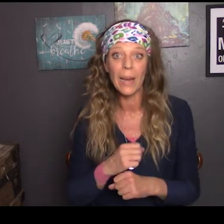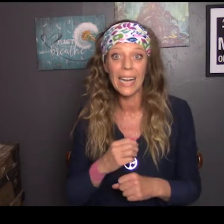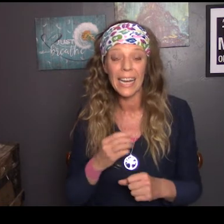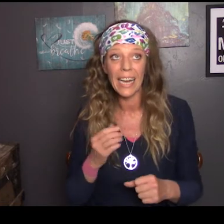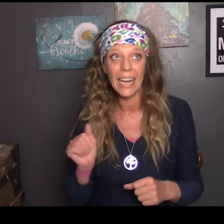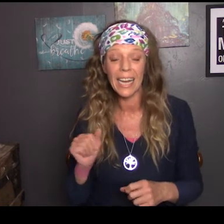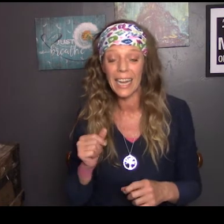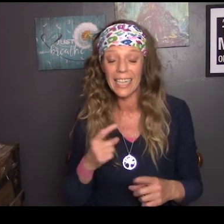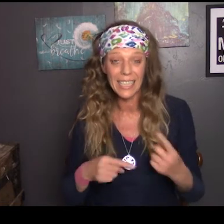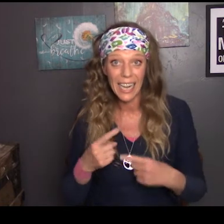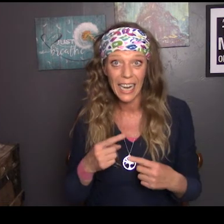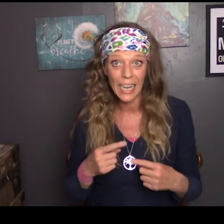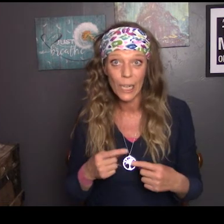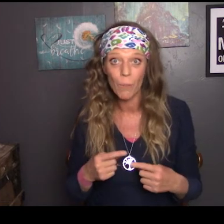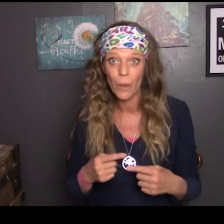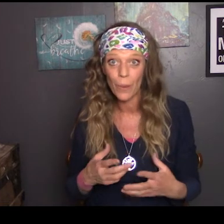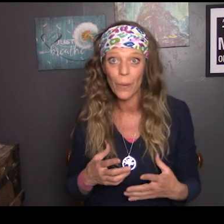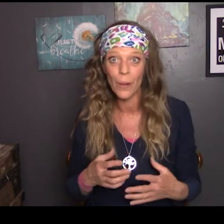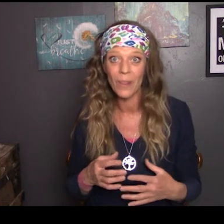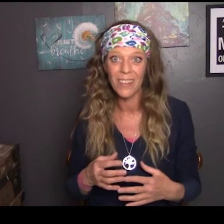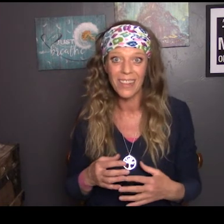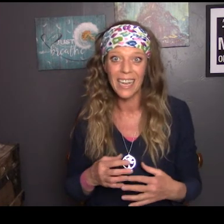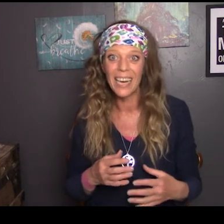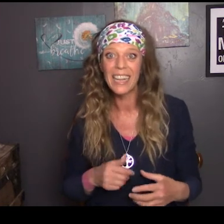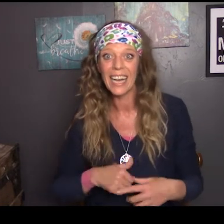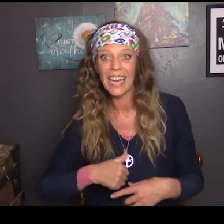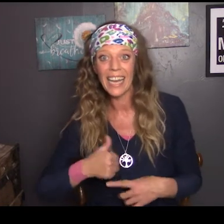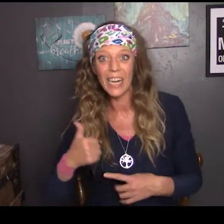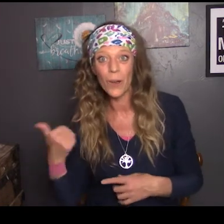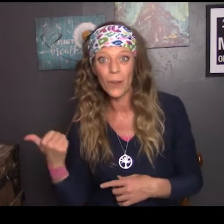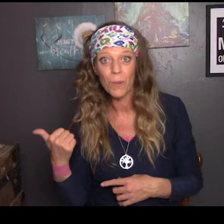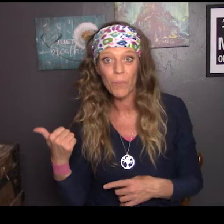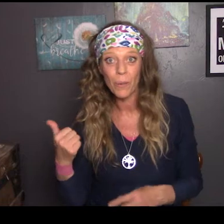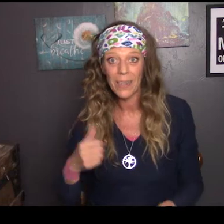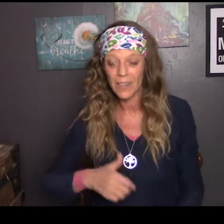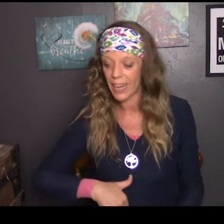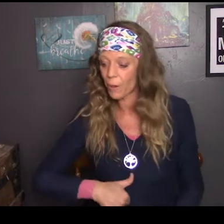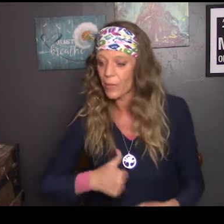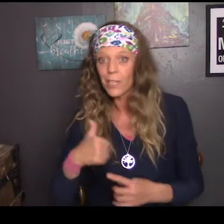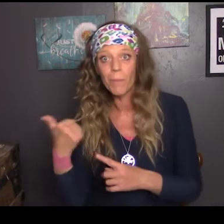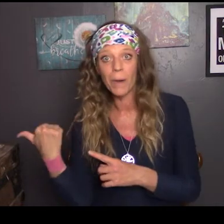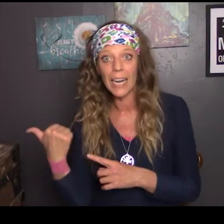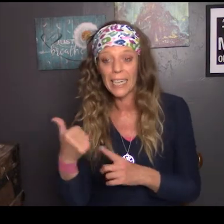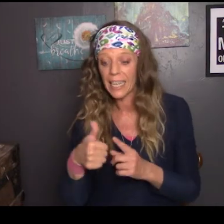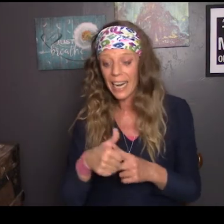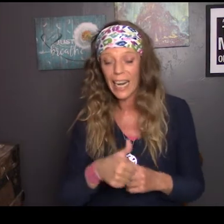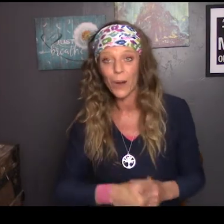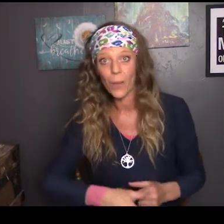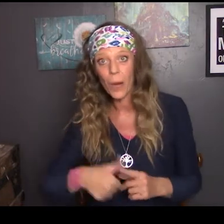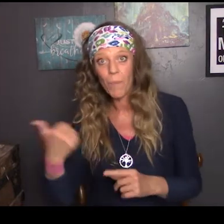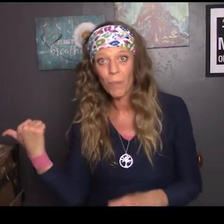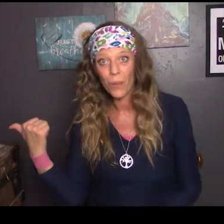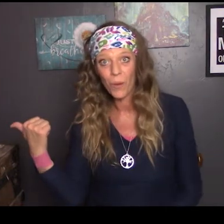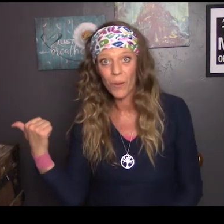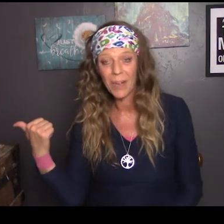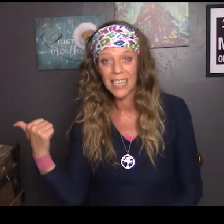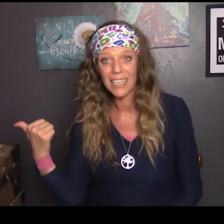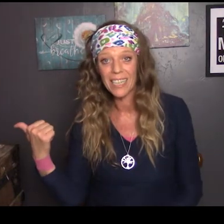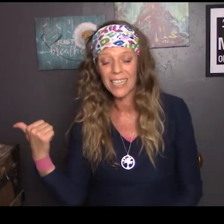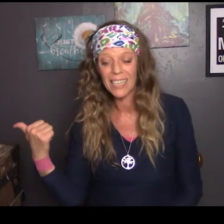make a sign, plural, like in our spoken language, by taking your thumb and throwing it to the